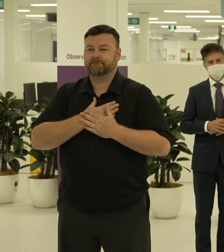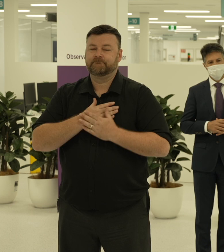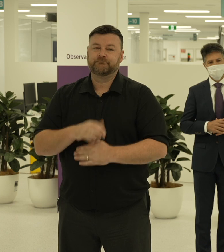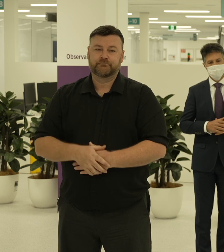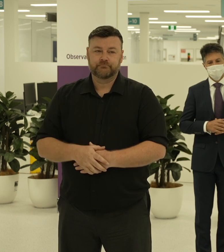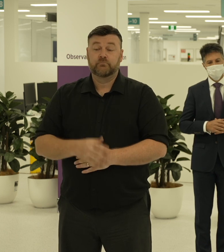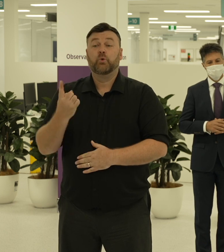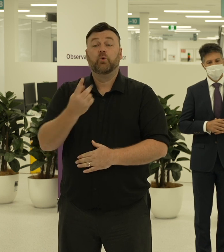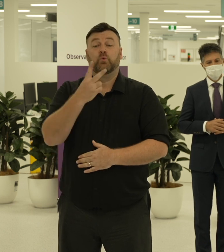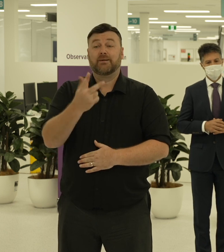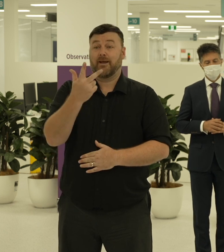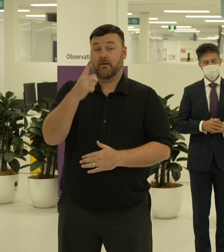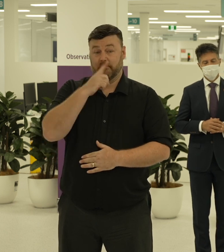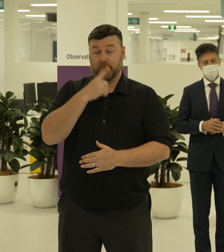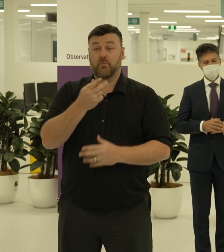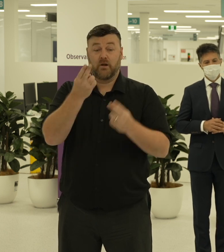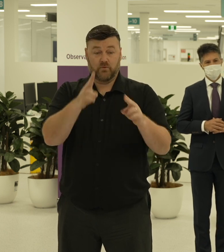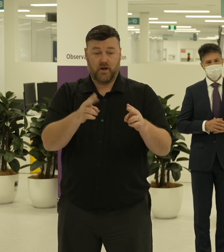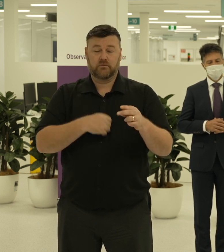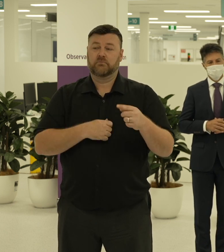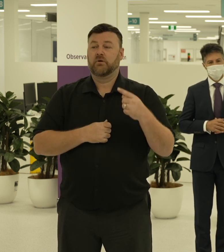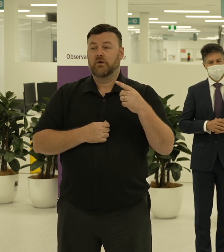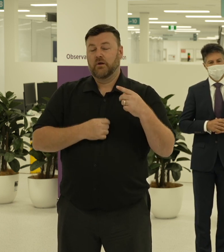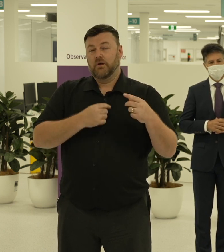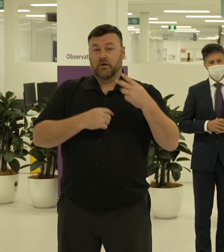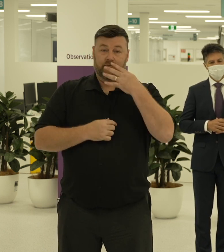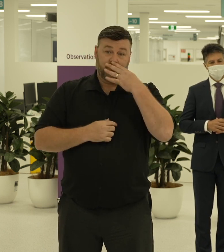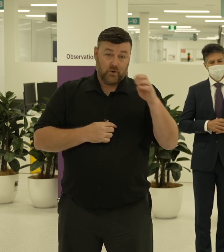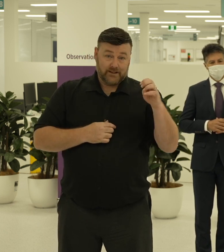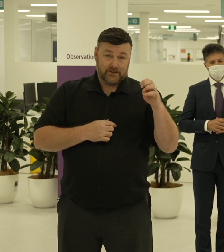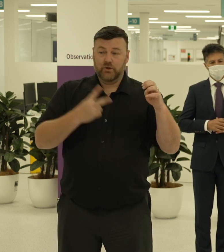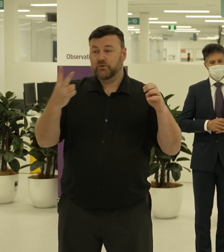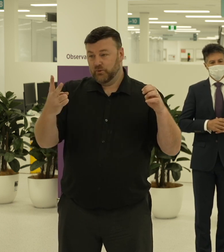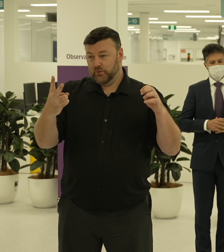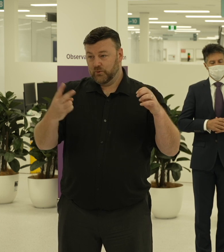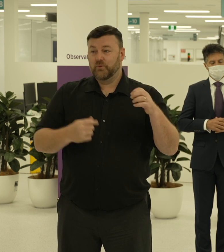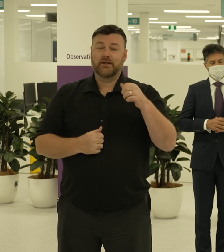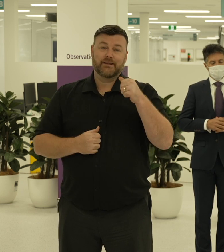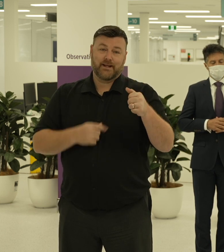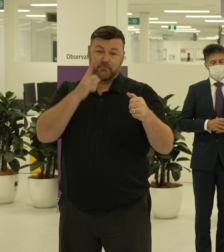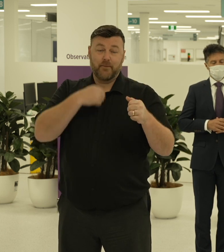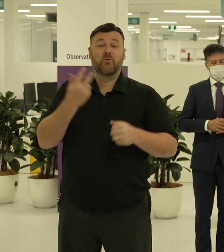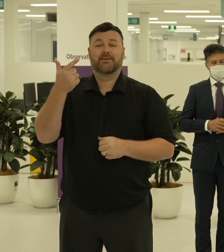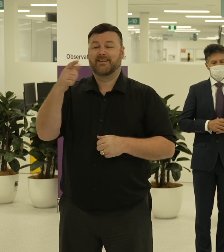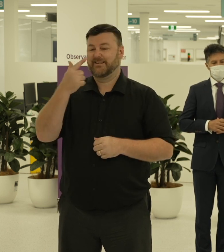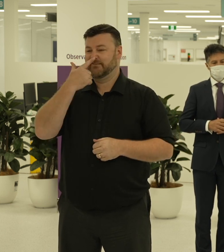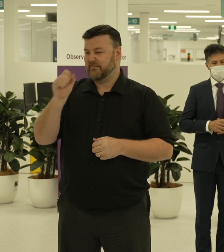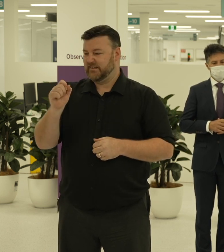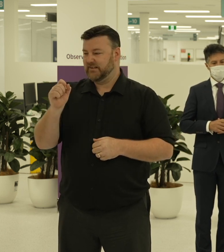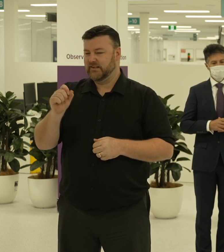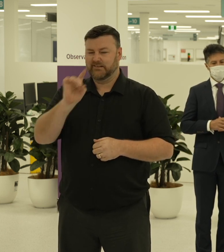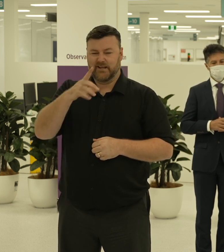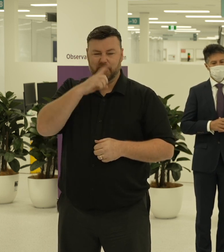28 people who died, 2 people were in their 40s, 3 were in their 60s, 6 people were in their 70s, 10 people were in